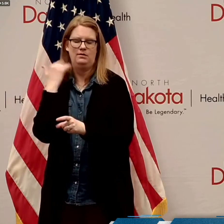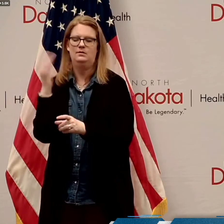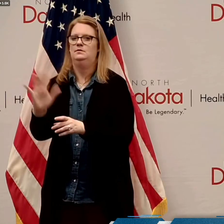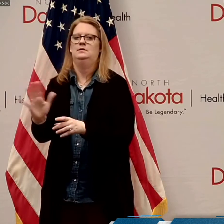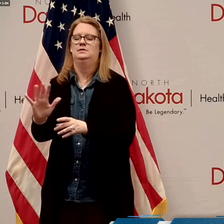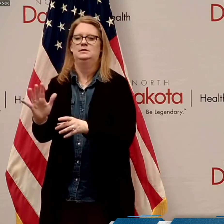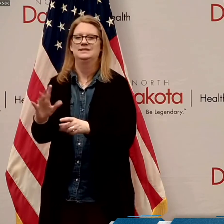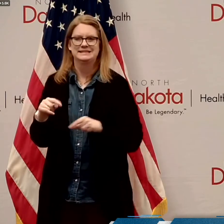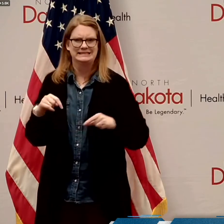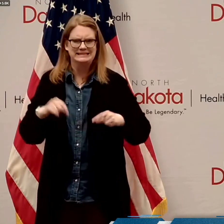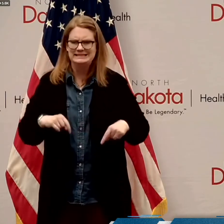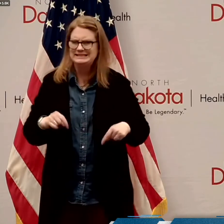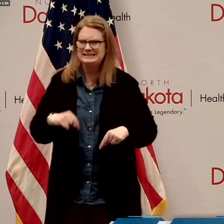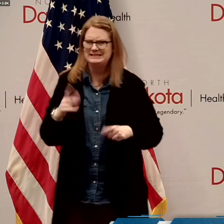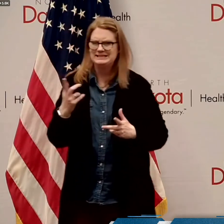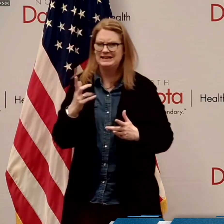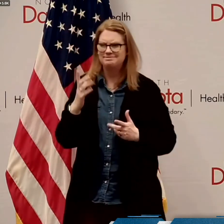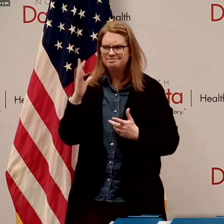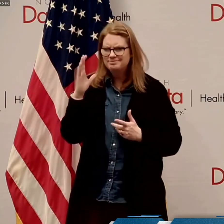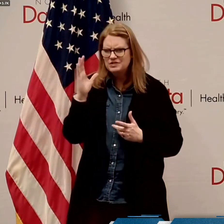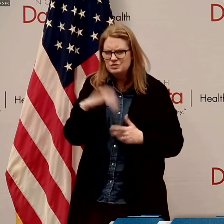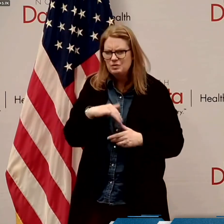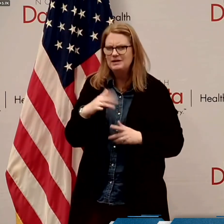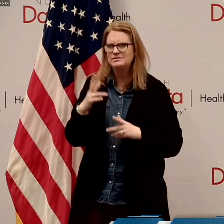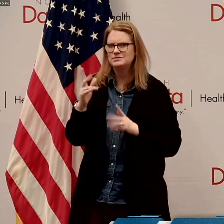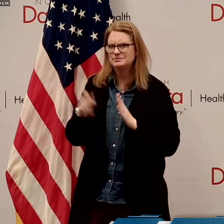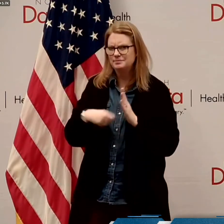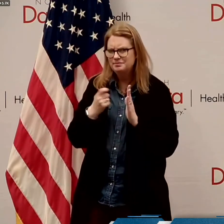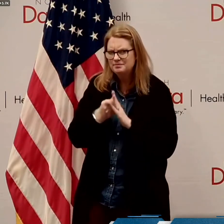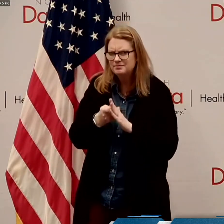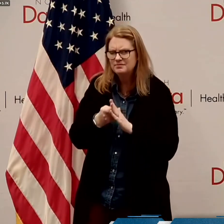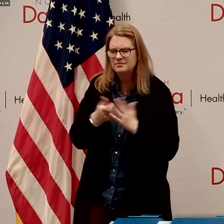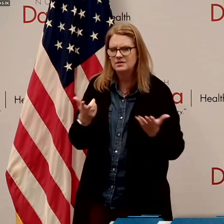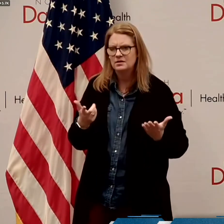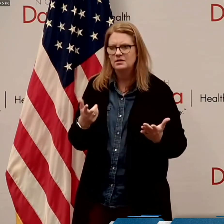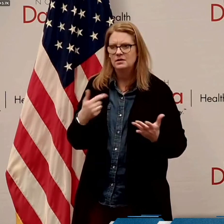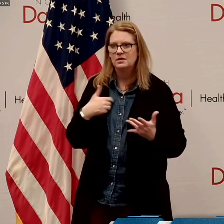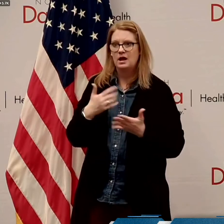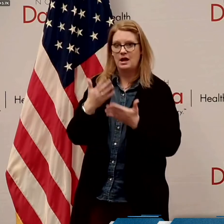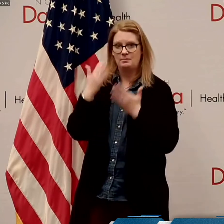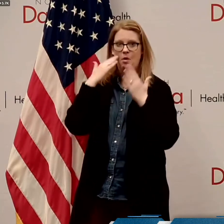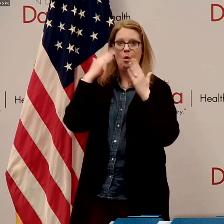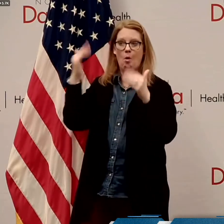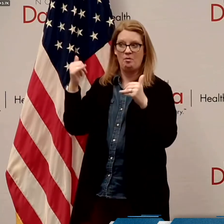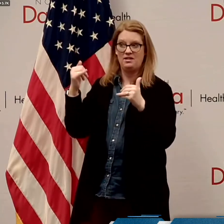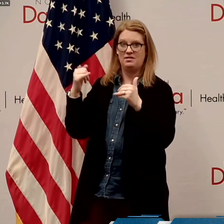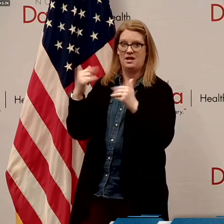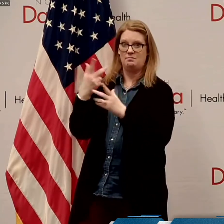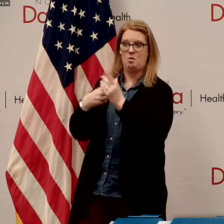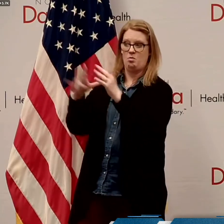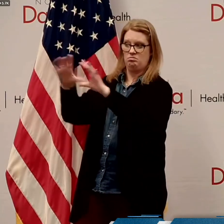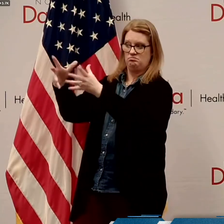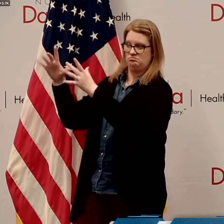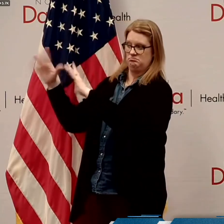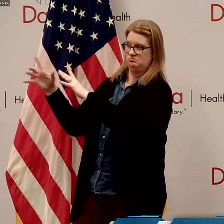unique period in time. So I'm glad to see that in a bipartisan way at the federal level, they're looking at trying